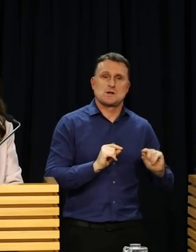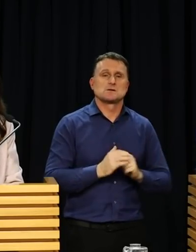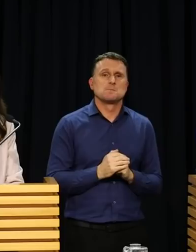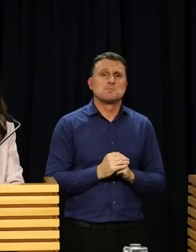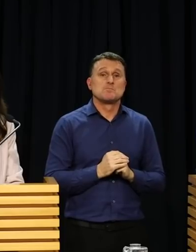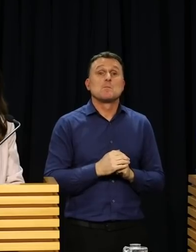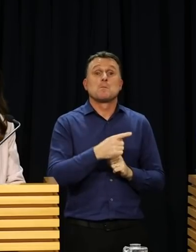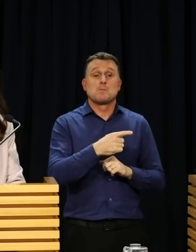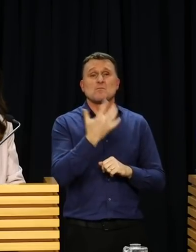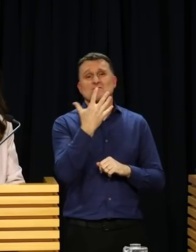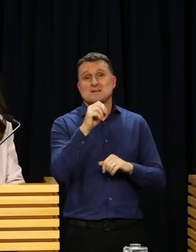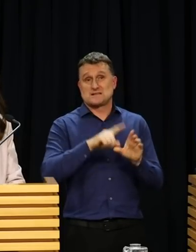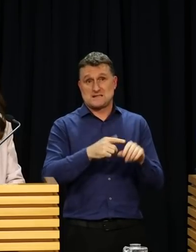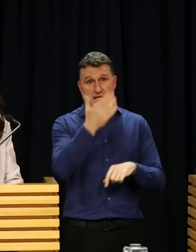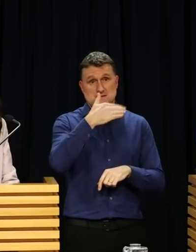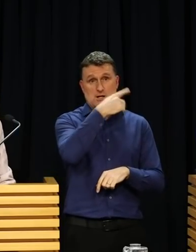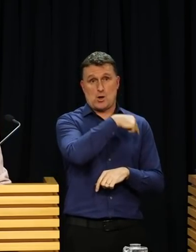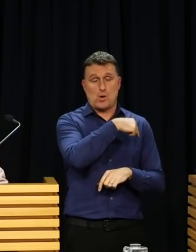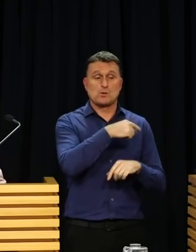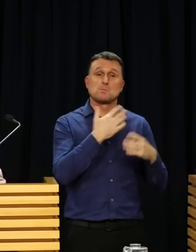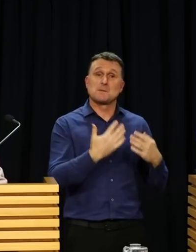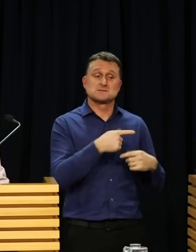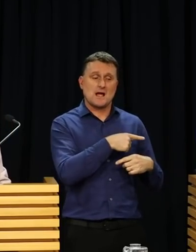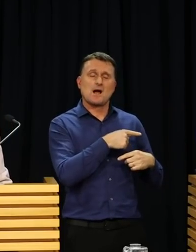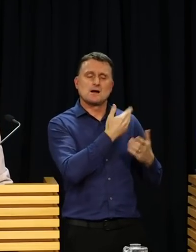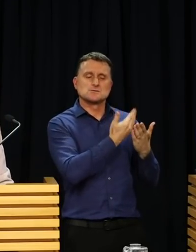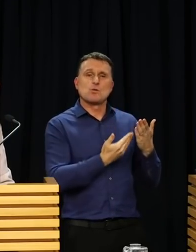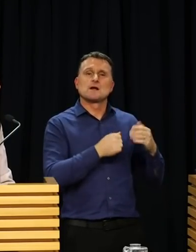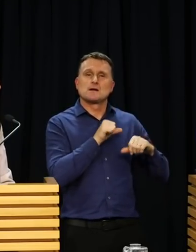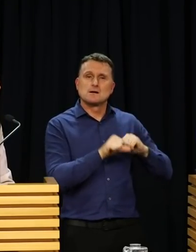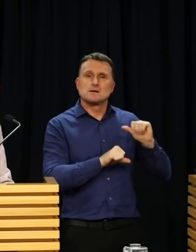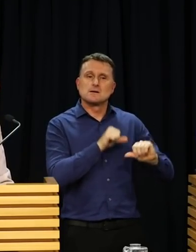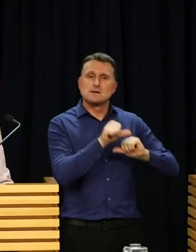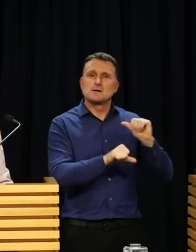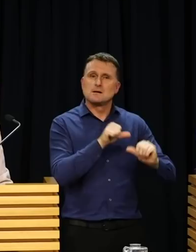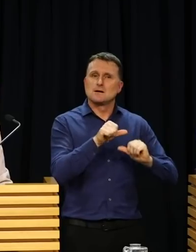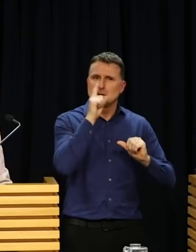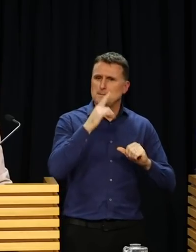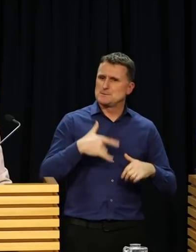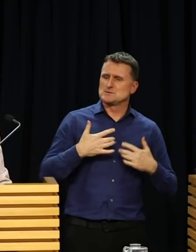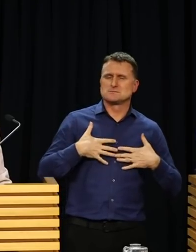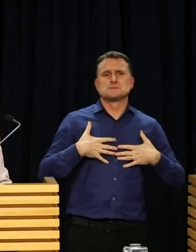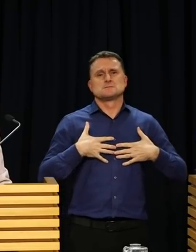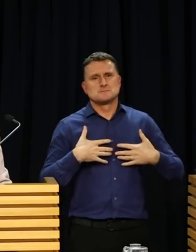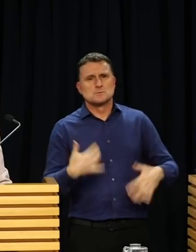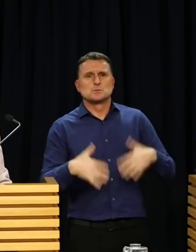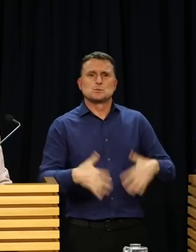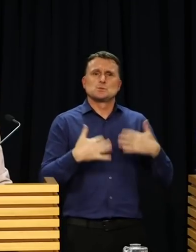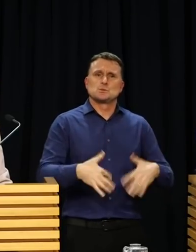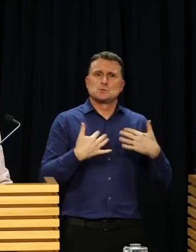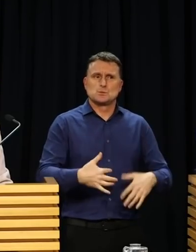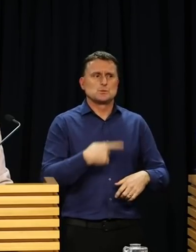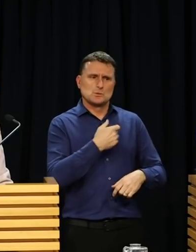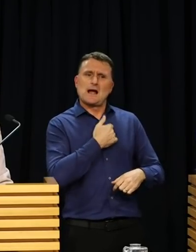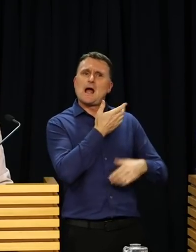place almost 50 years ago, the legacy of the Dawn Raids era lives on today, etched in the memories and oral